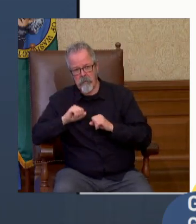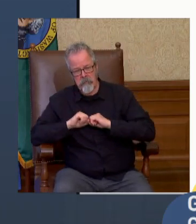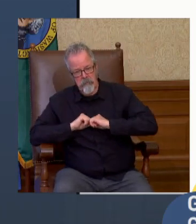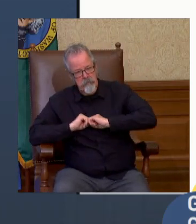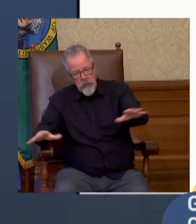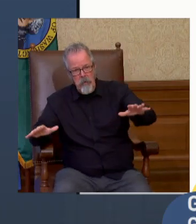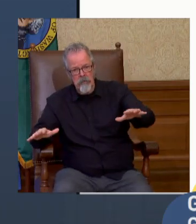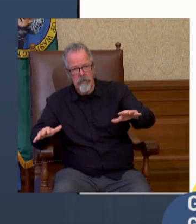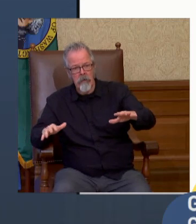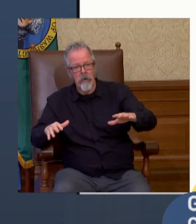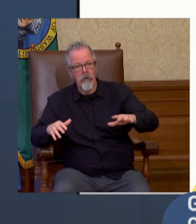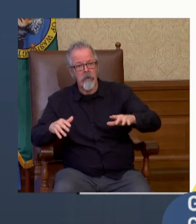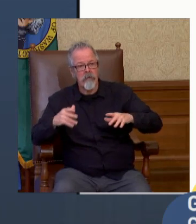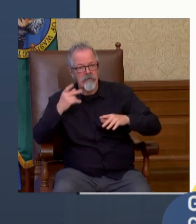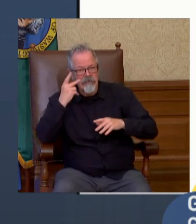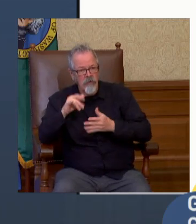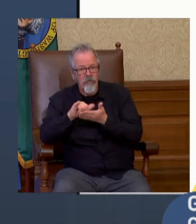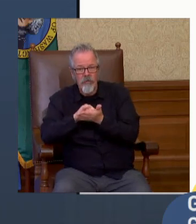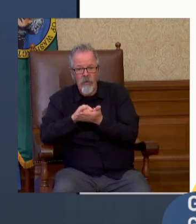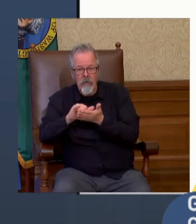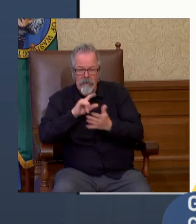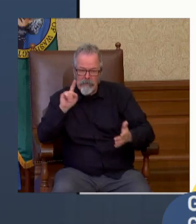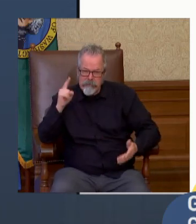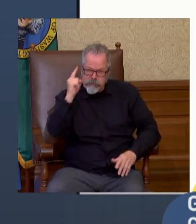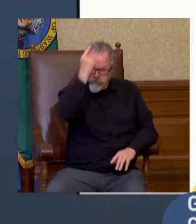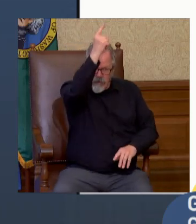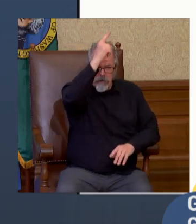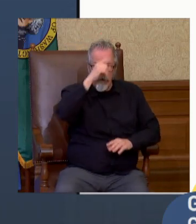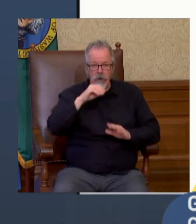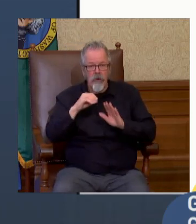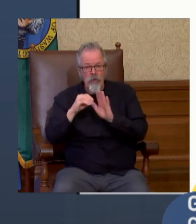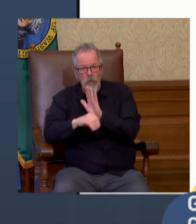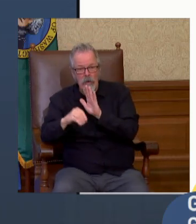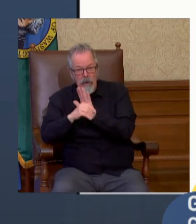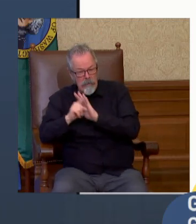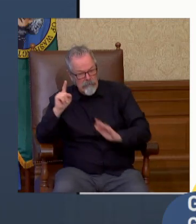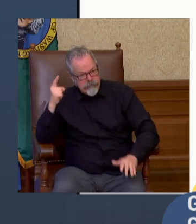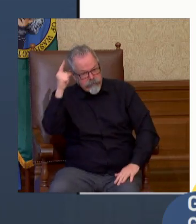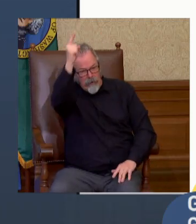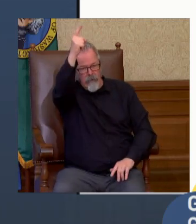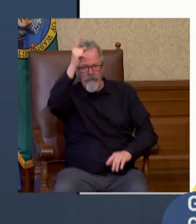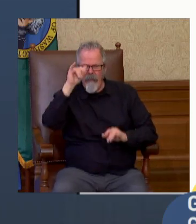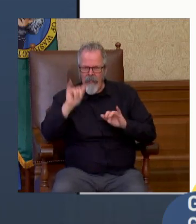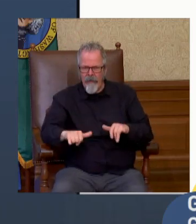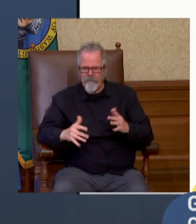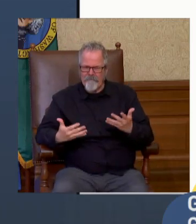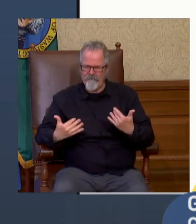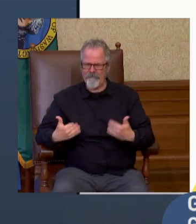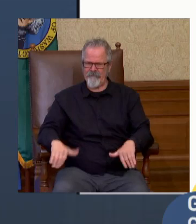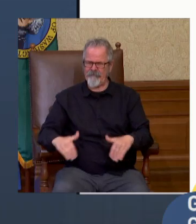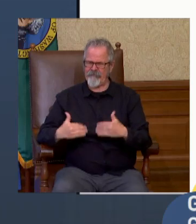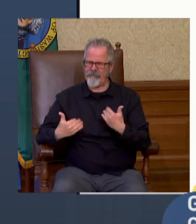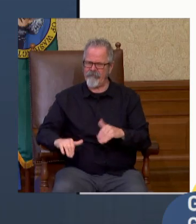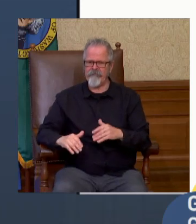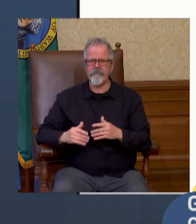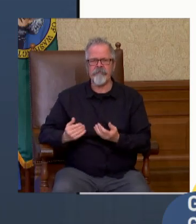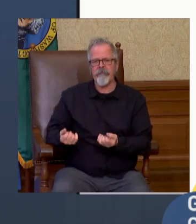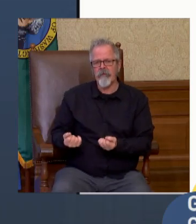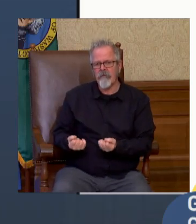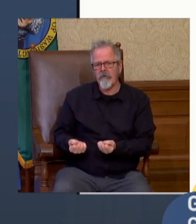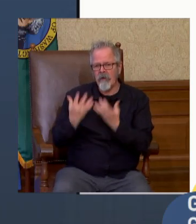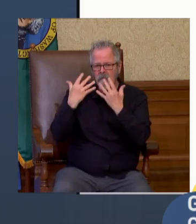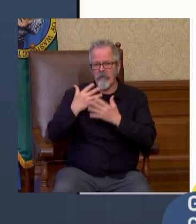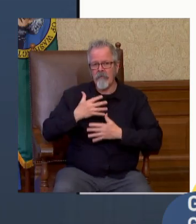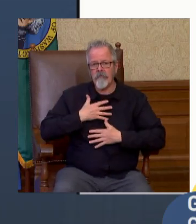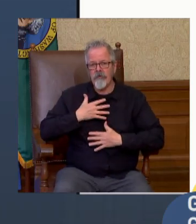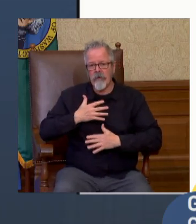are available. On April 28th, it was 848. As you know, because we've been successful, we've been able to send back